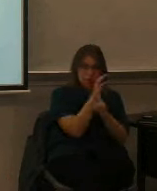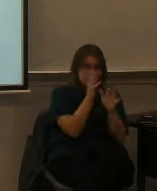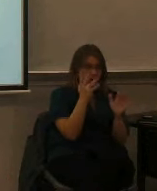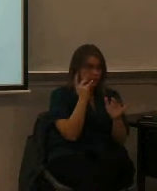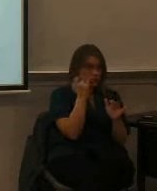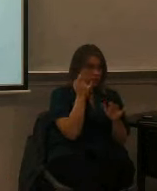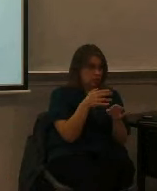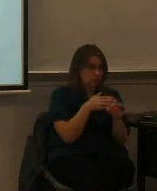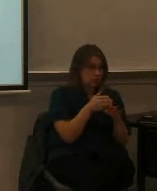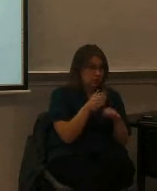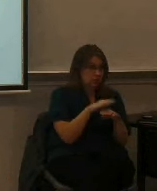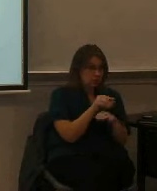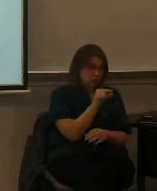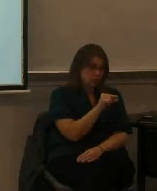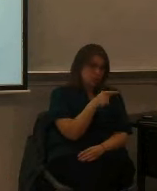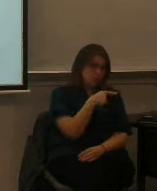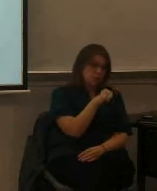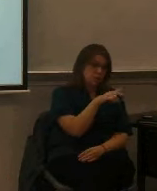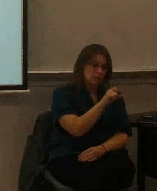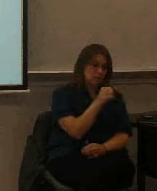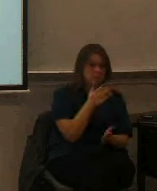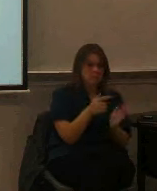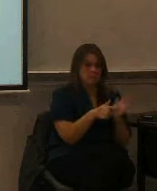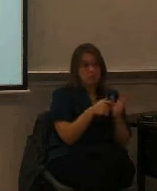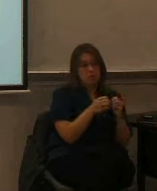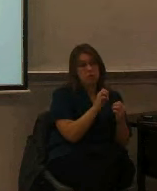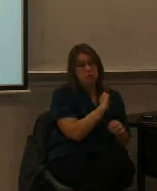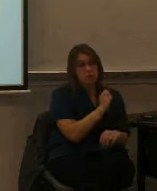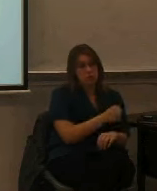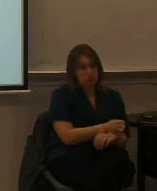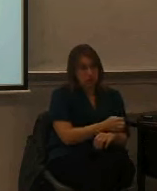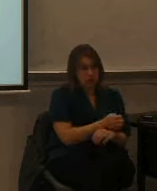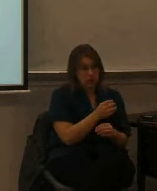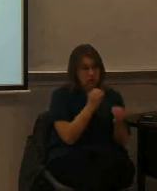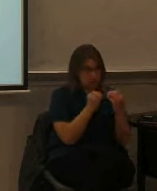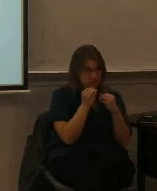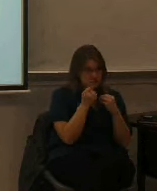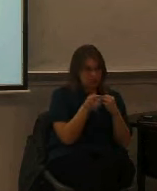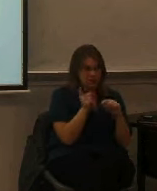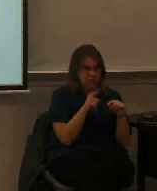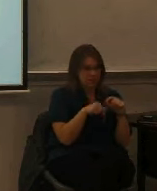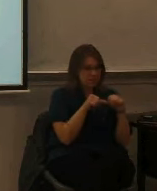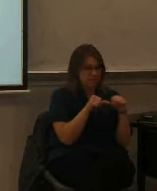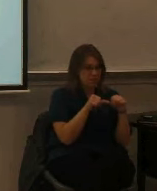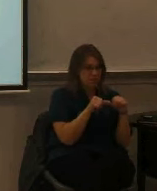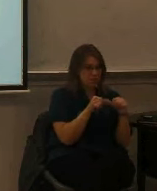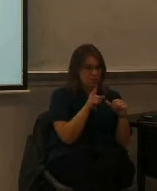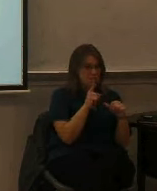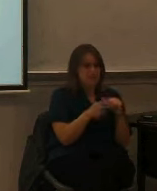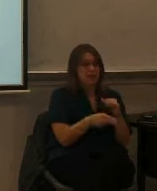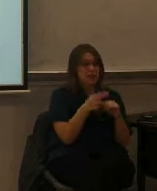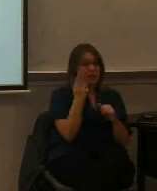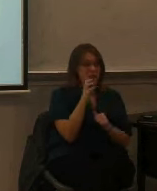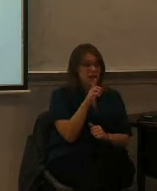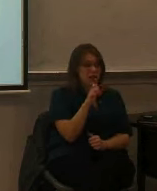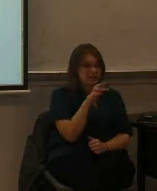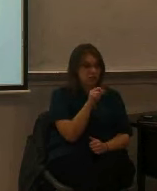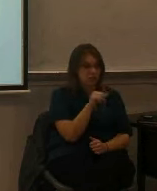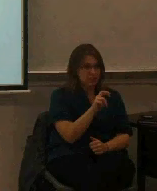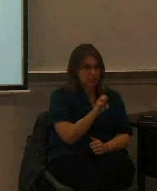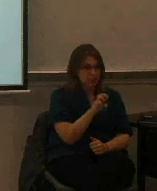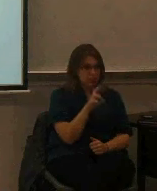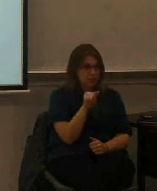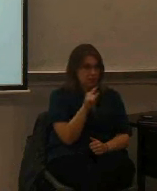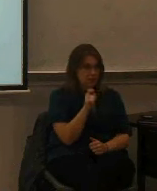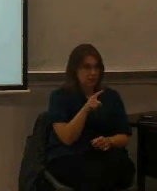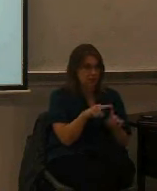if you specialize on smaller particles, perhaps it takes you more energy, and so you can't maintain super high clearance rates, but you have a